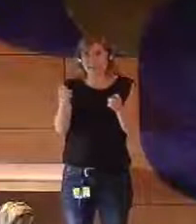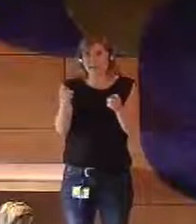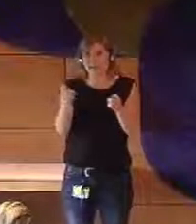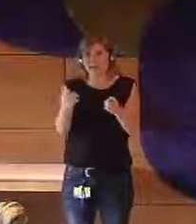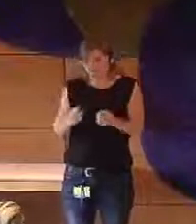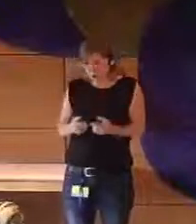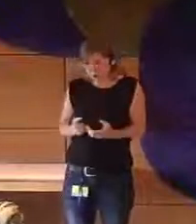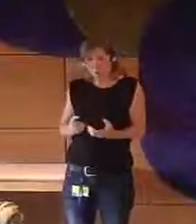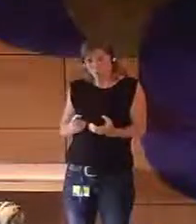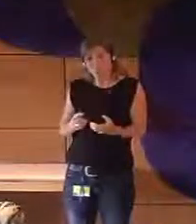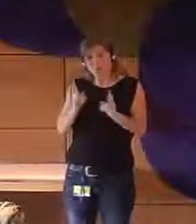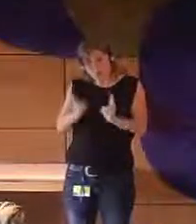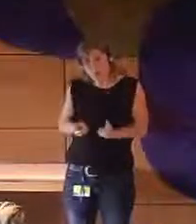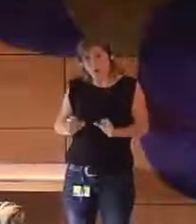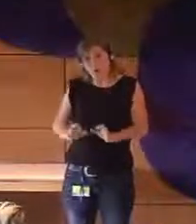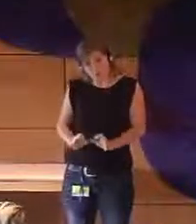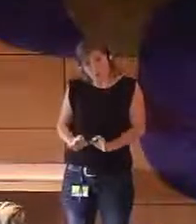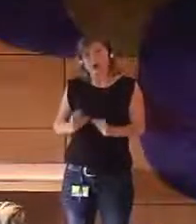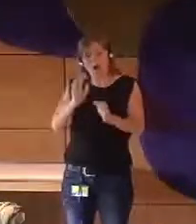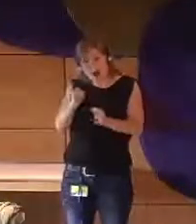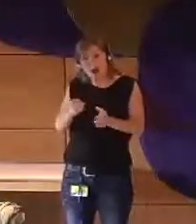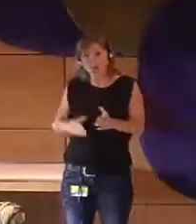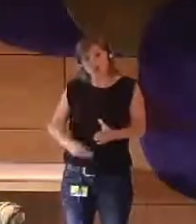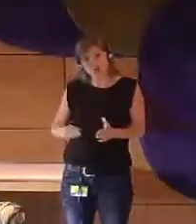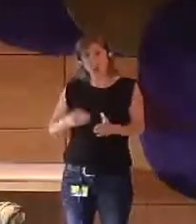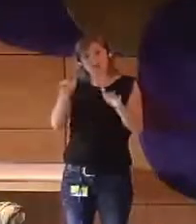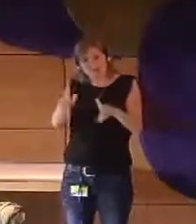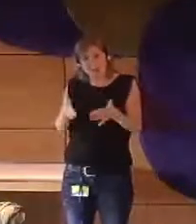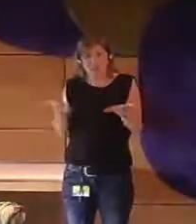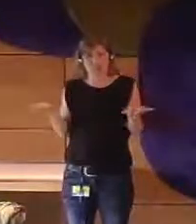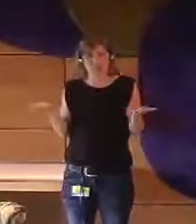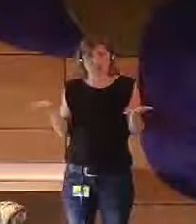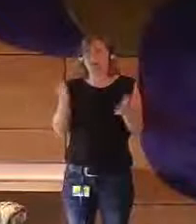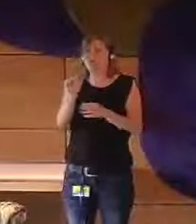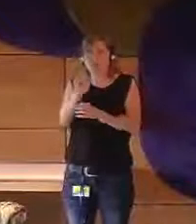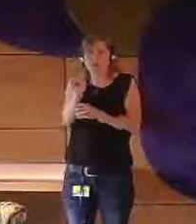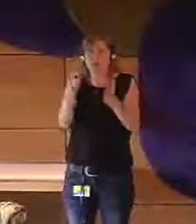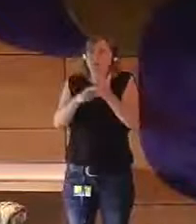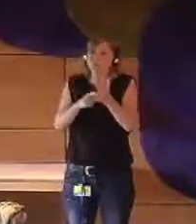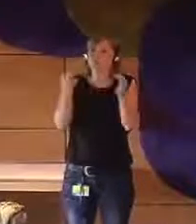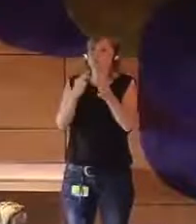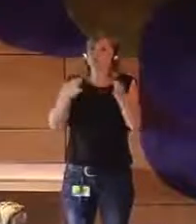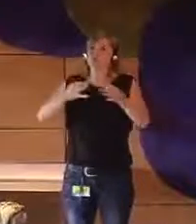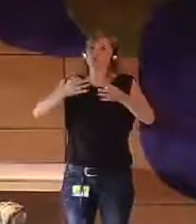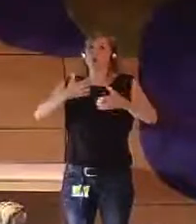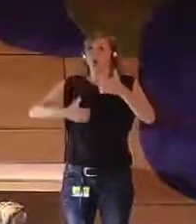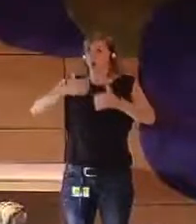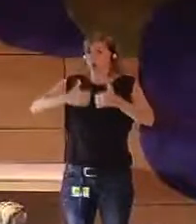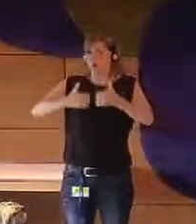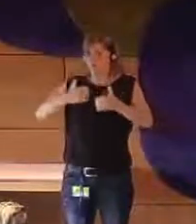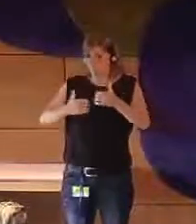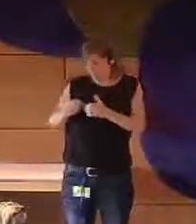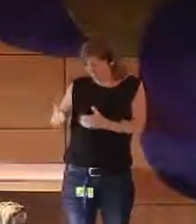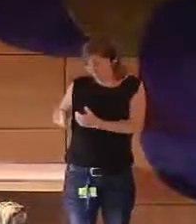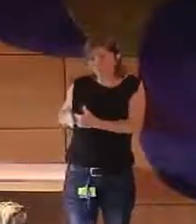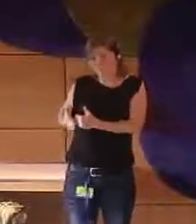is probably due to adrenal hormones and not puberty hormones. And we think that the adrenals work all right